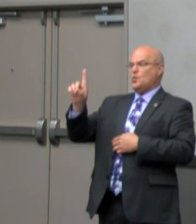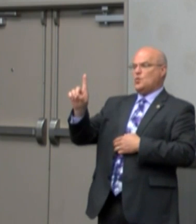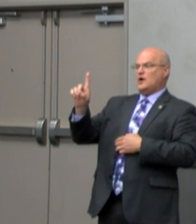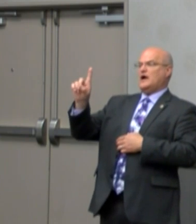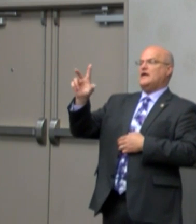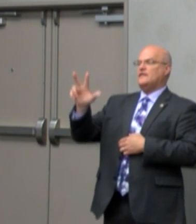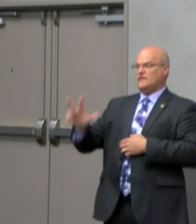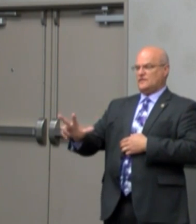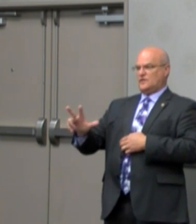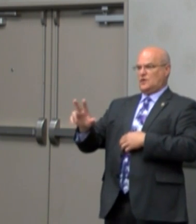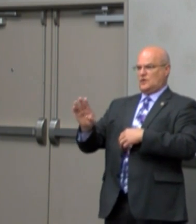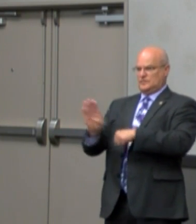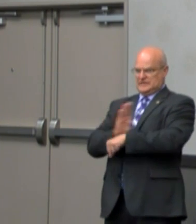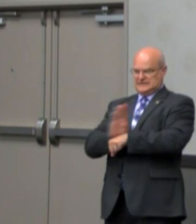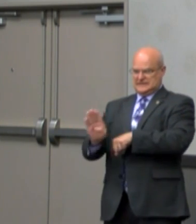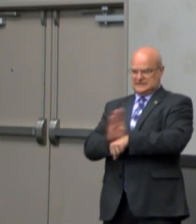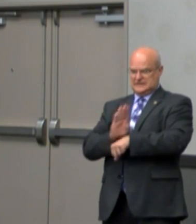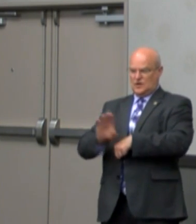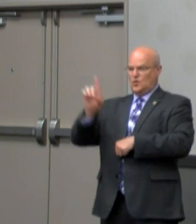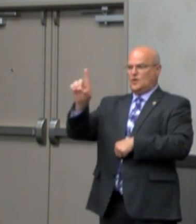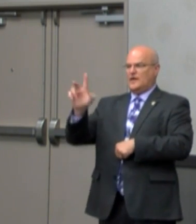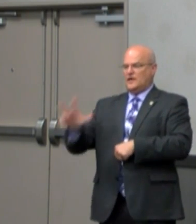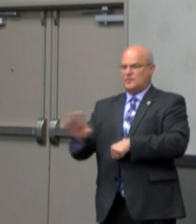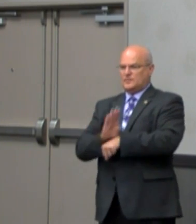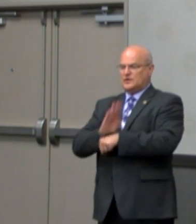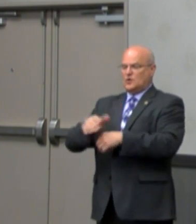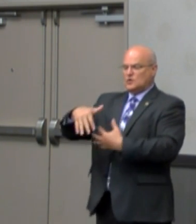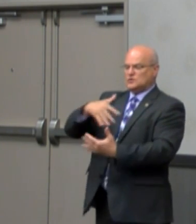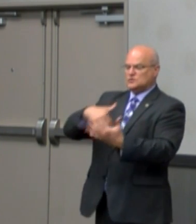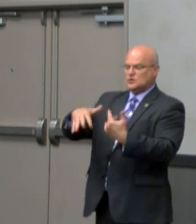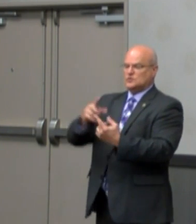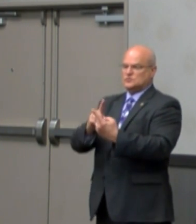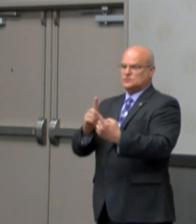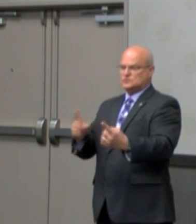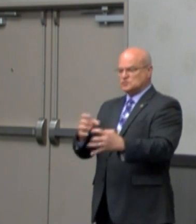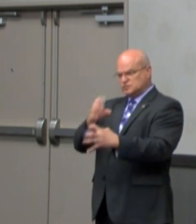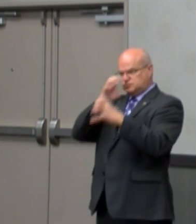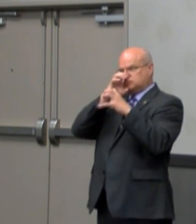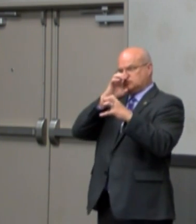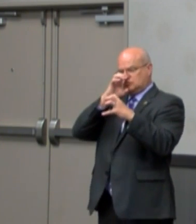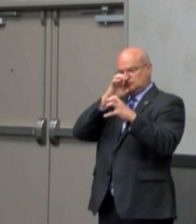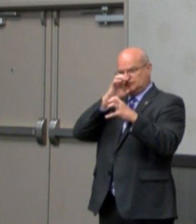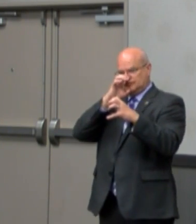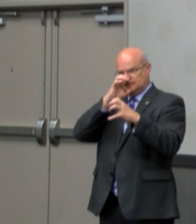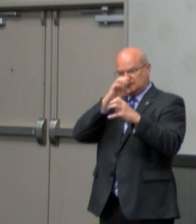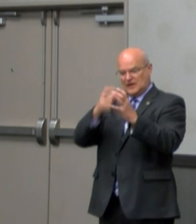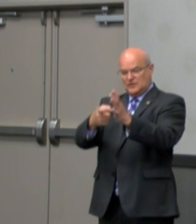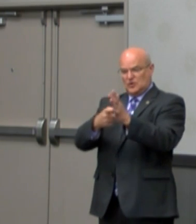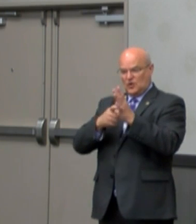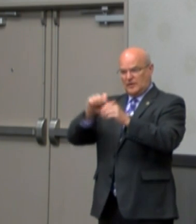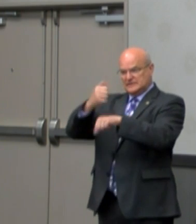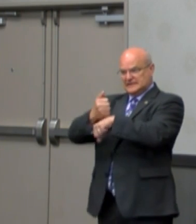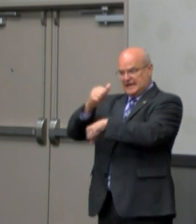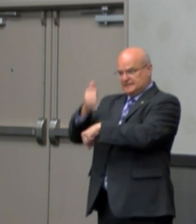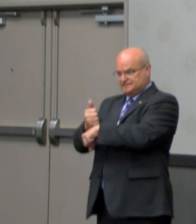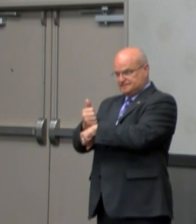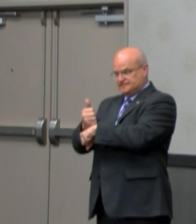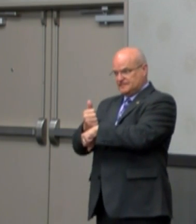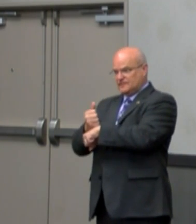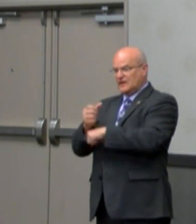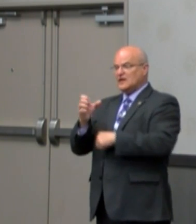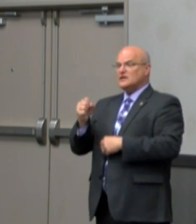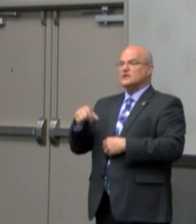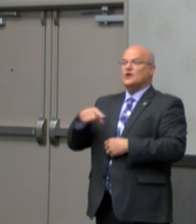capacity. 1/3 capacity with stringent social distancing requirements in place.